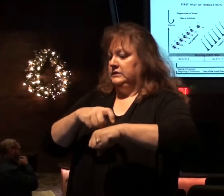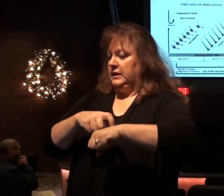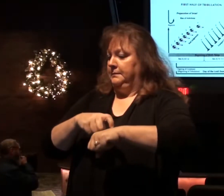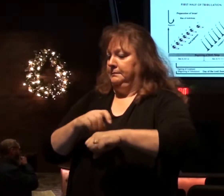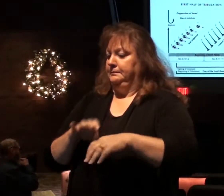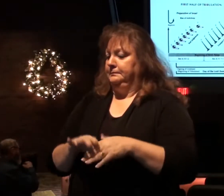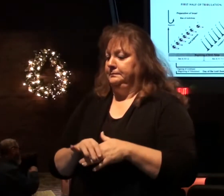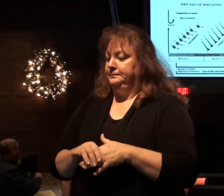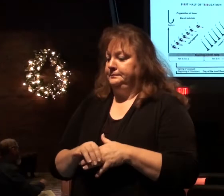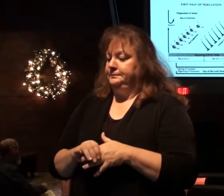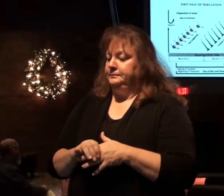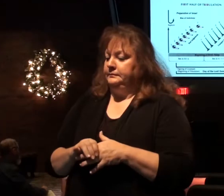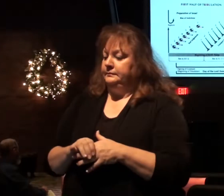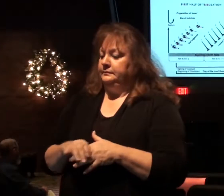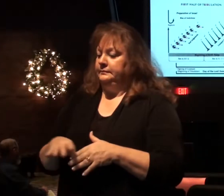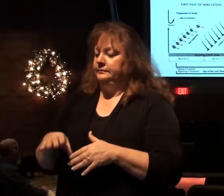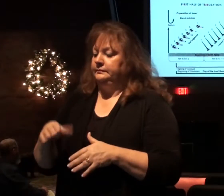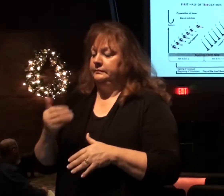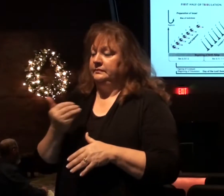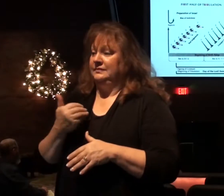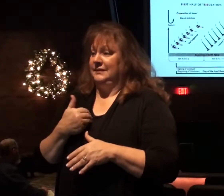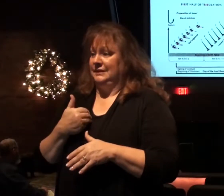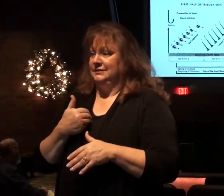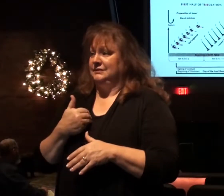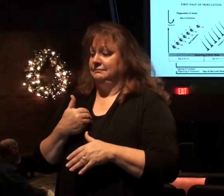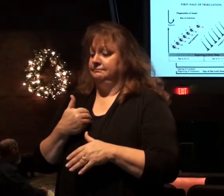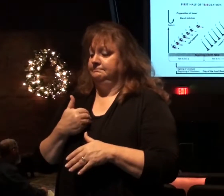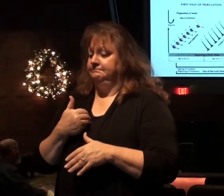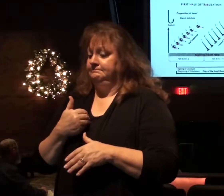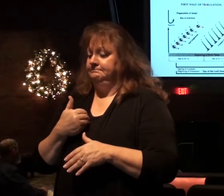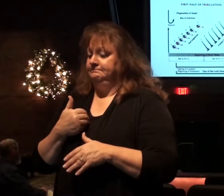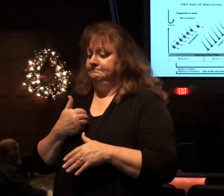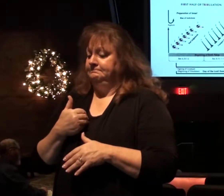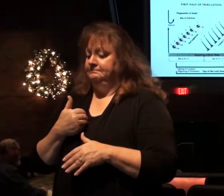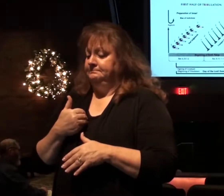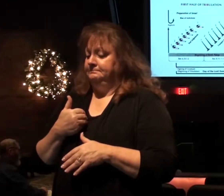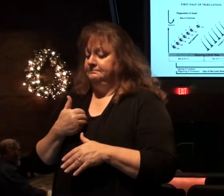chart there, is broken into